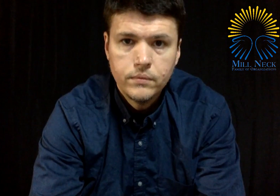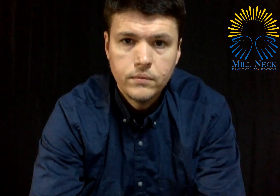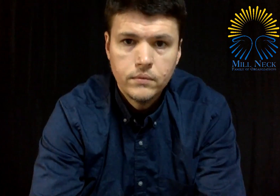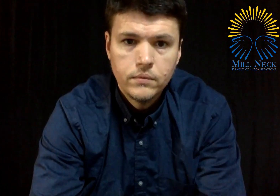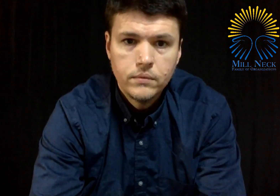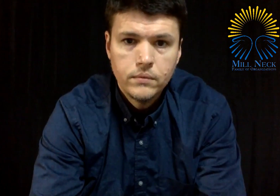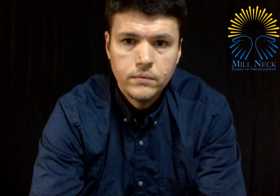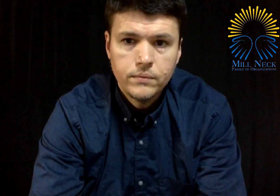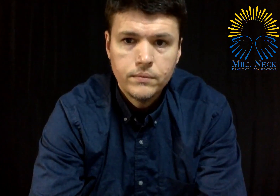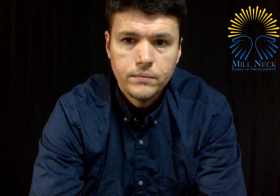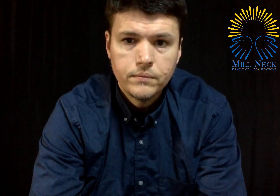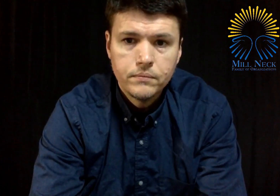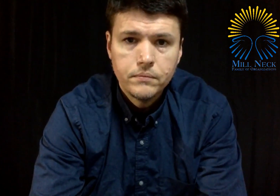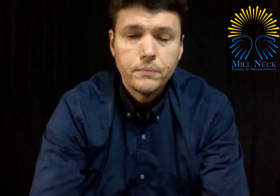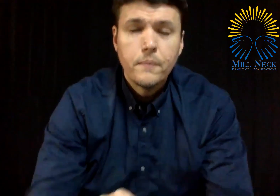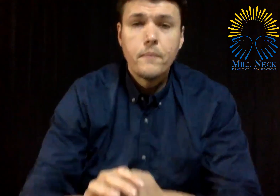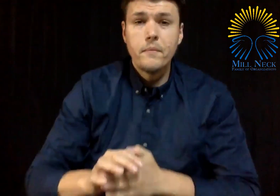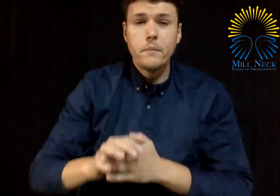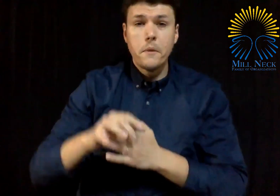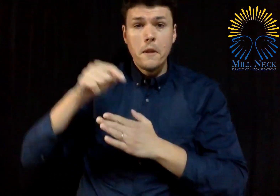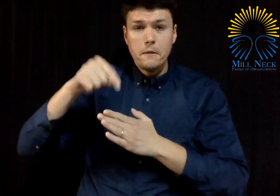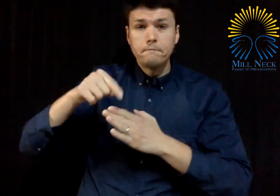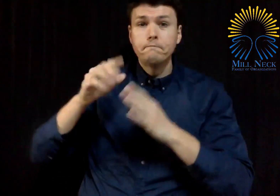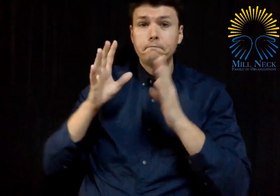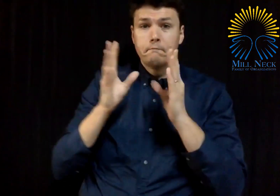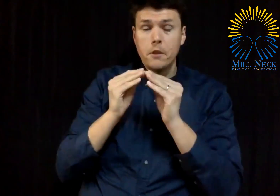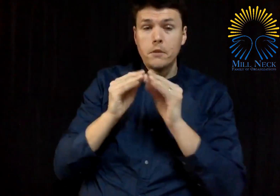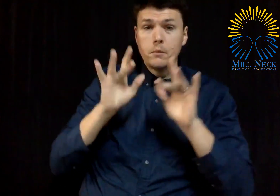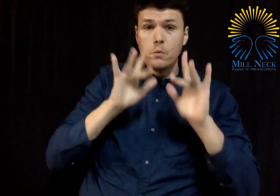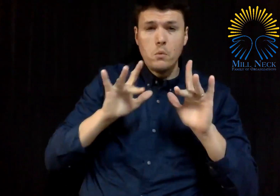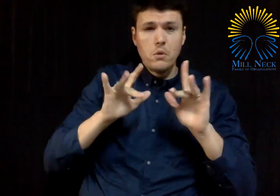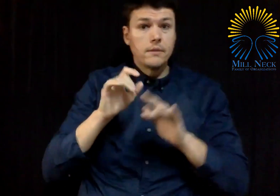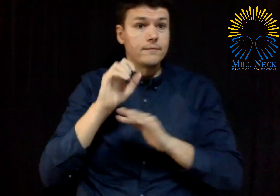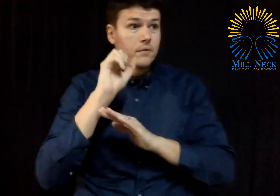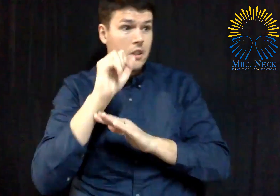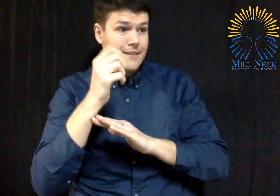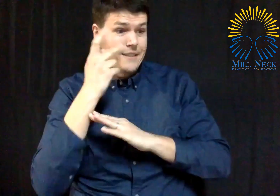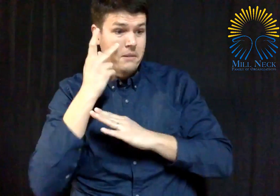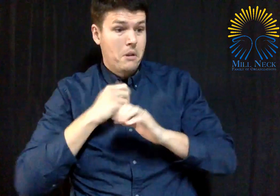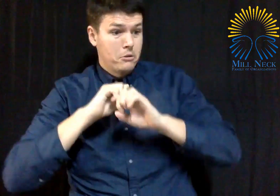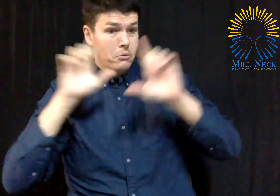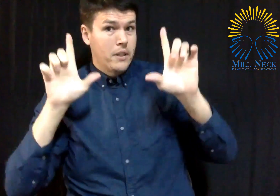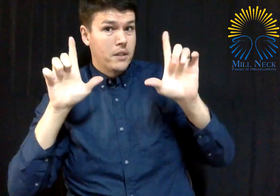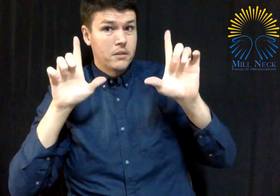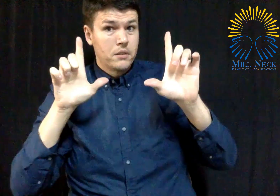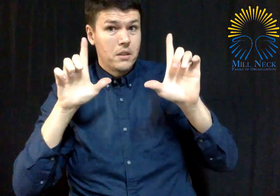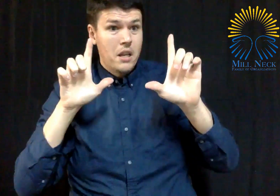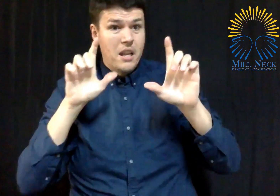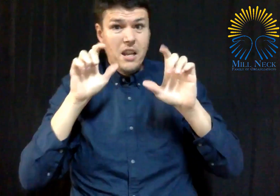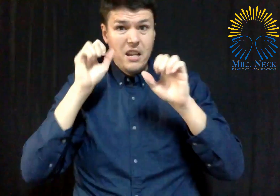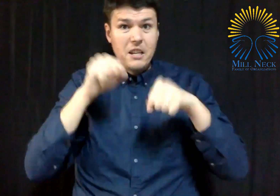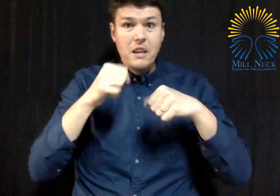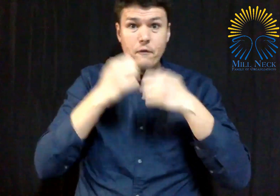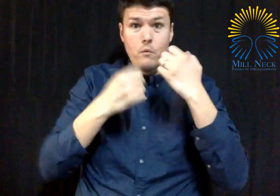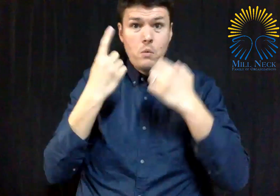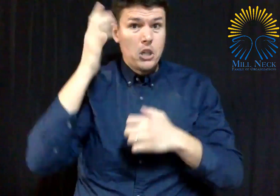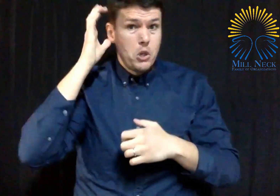This meeting is being recorded. Can everyone see my screen? Can everyone hear me? Lily,